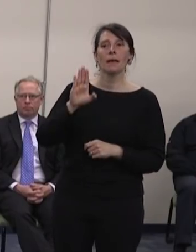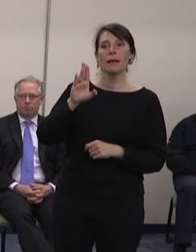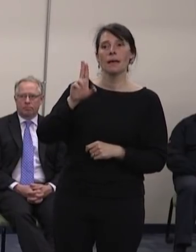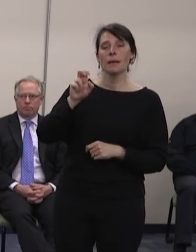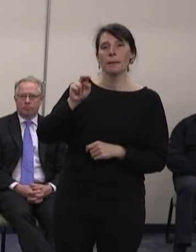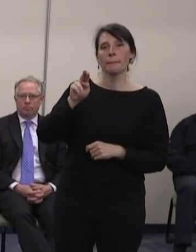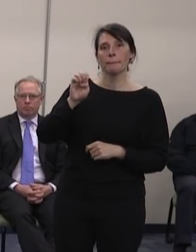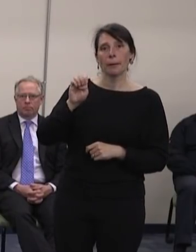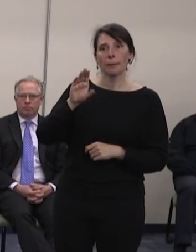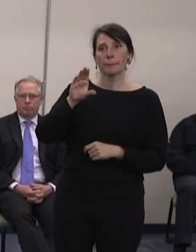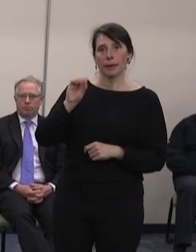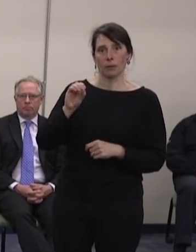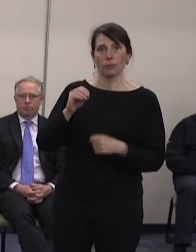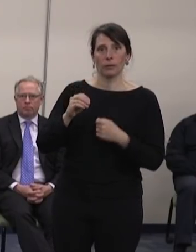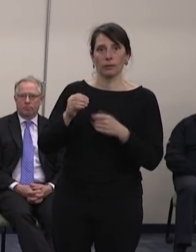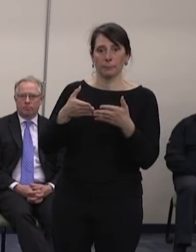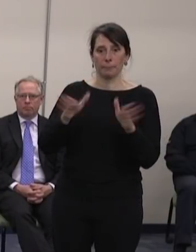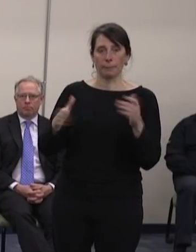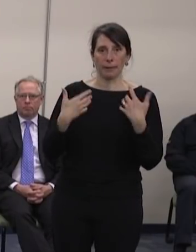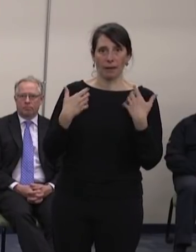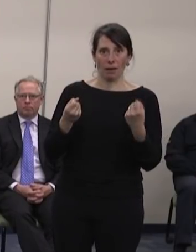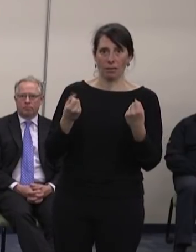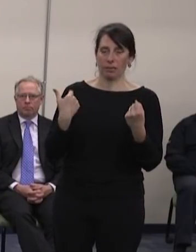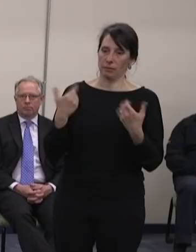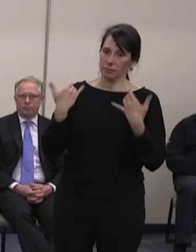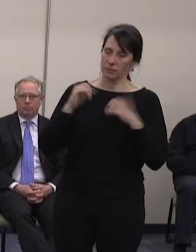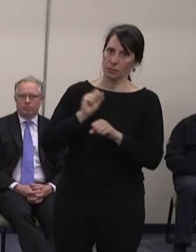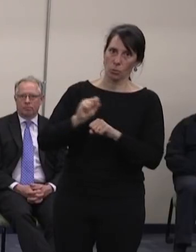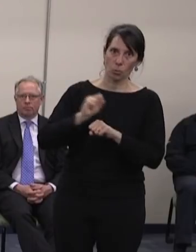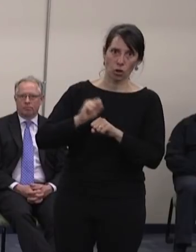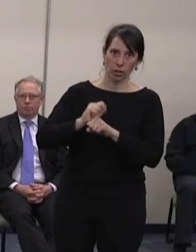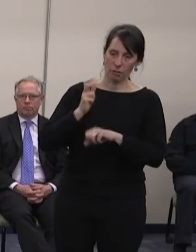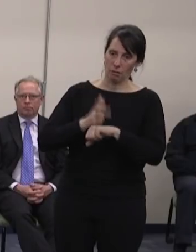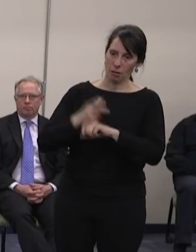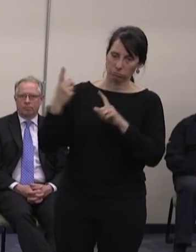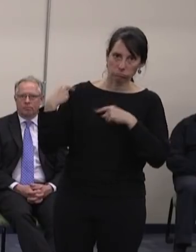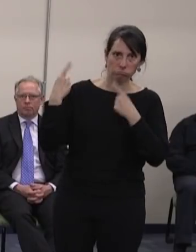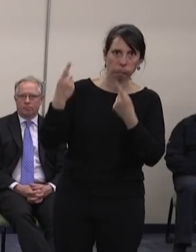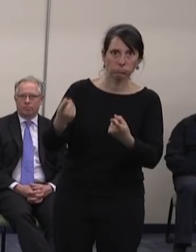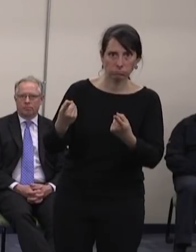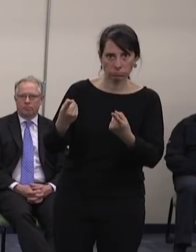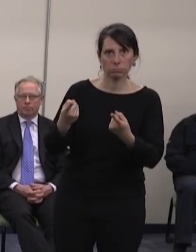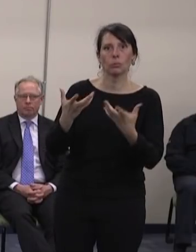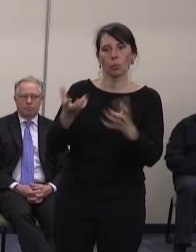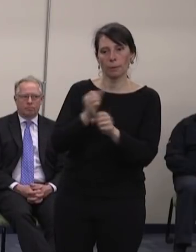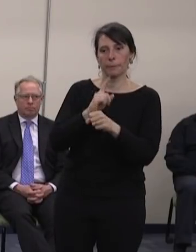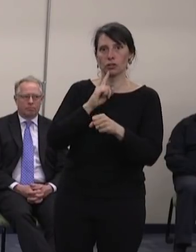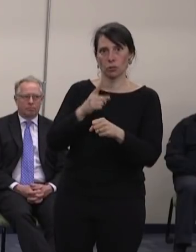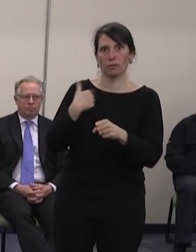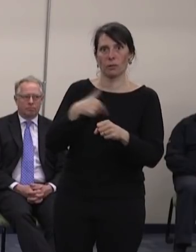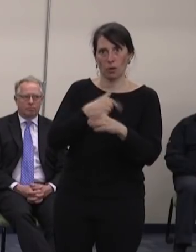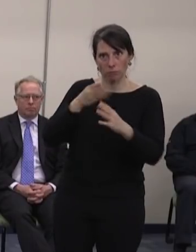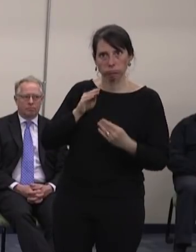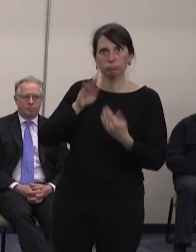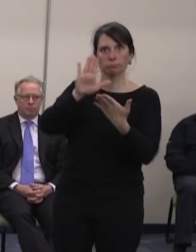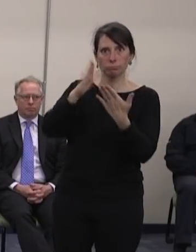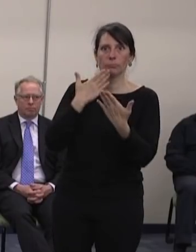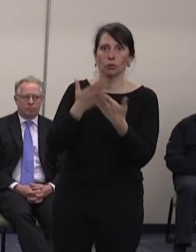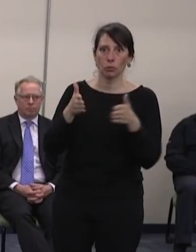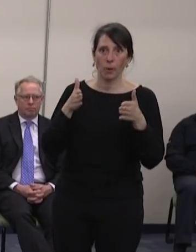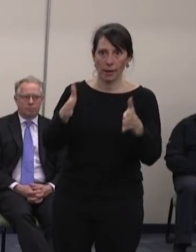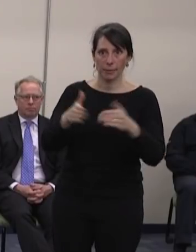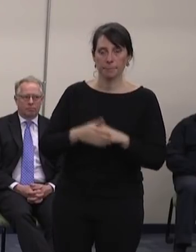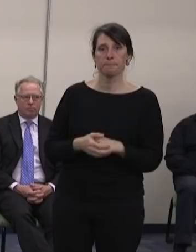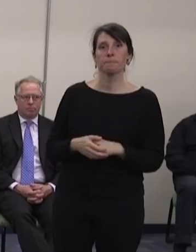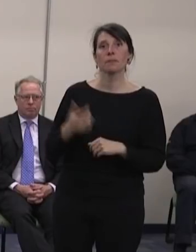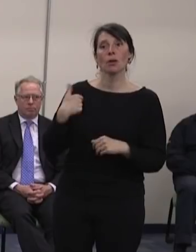continuing to work to ensure that our response to COVID-19 remains proactive. We have implemented mitigation